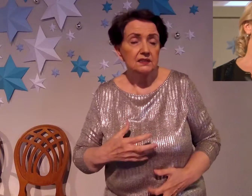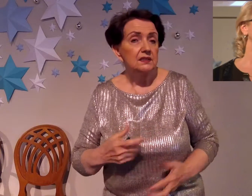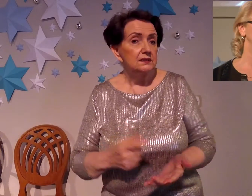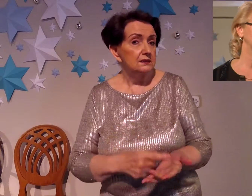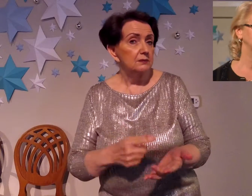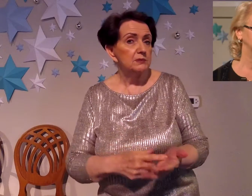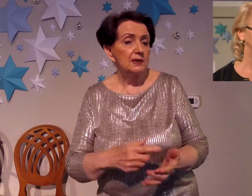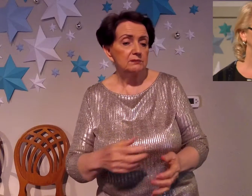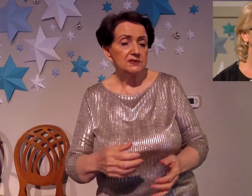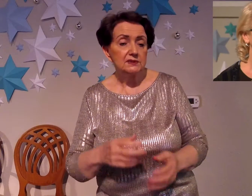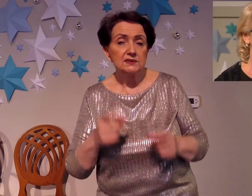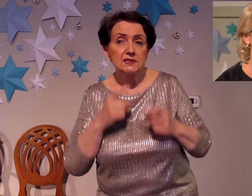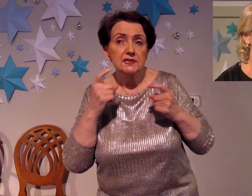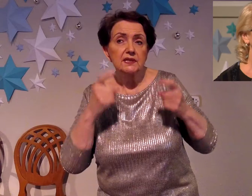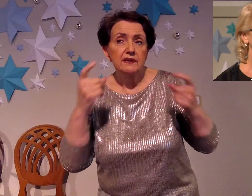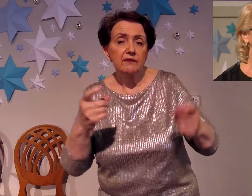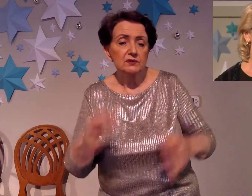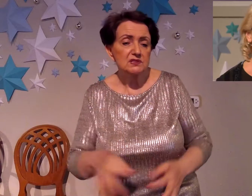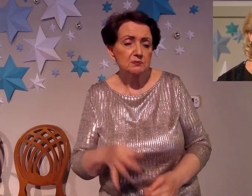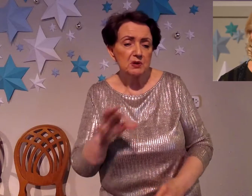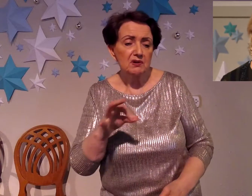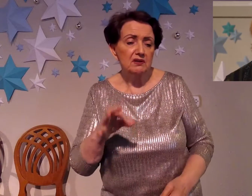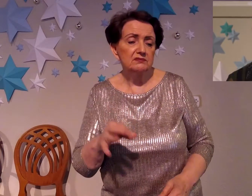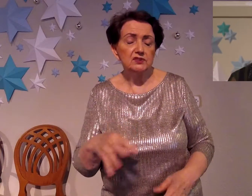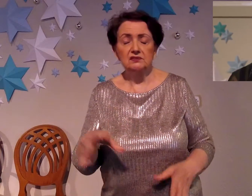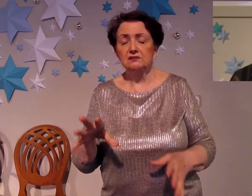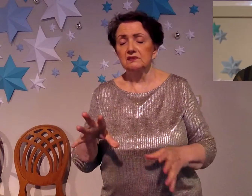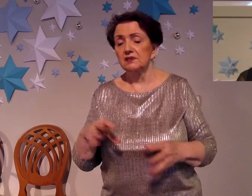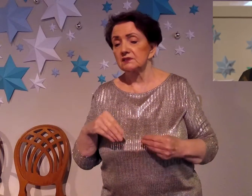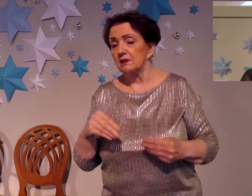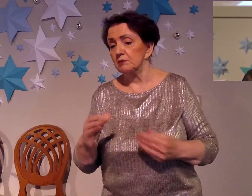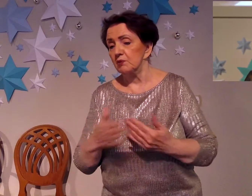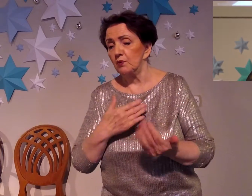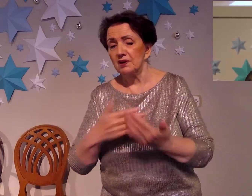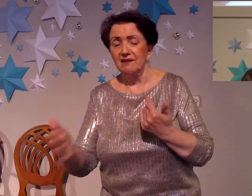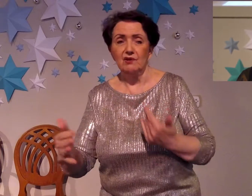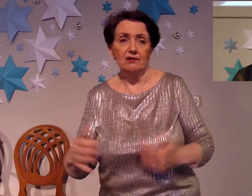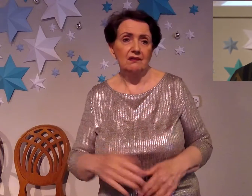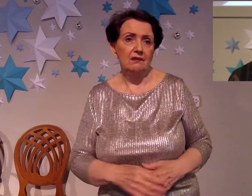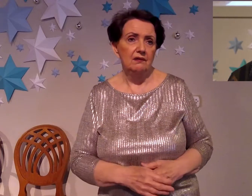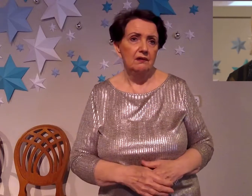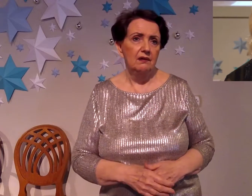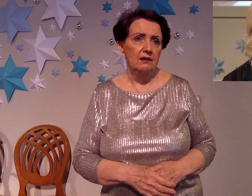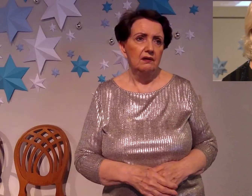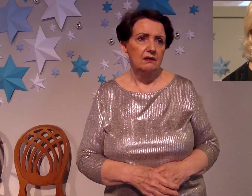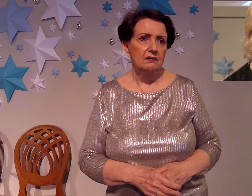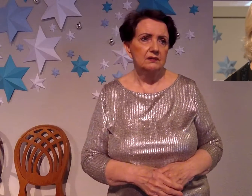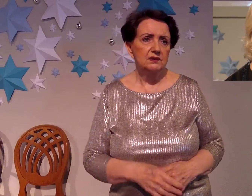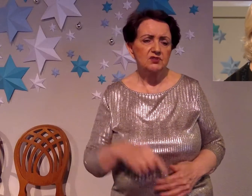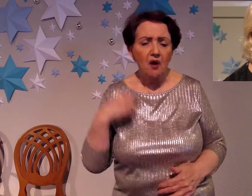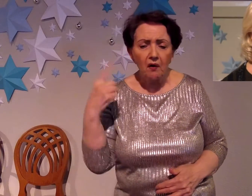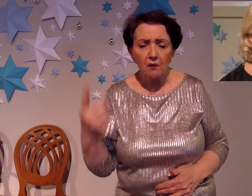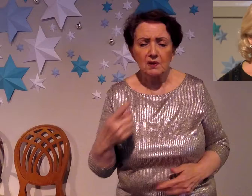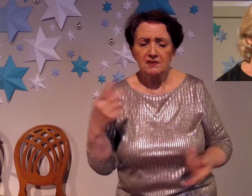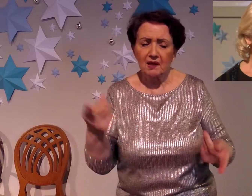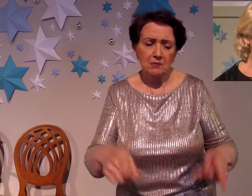of resignation. Well, there isn't anything we can do about it. Or isn't it always this way? Or